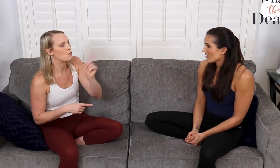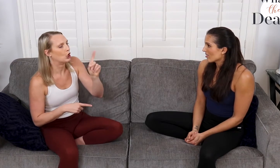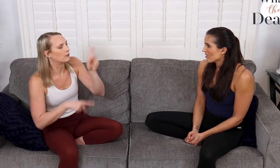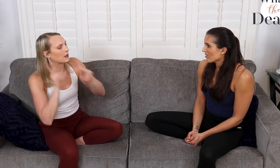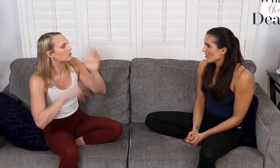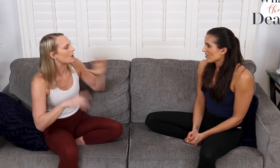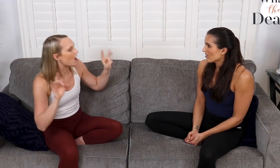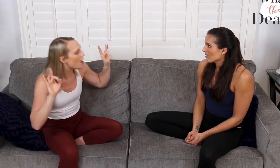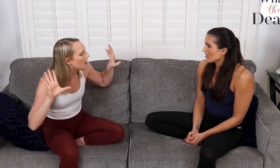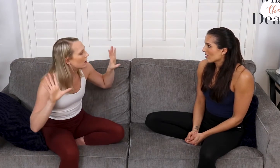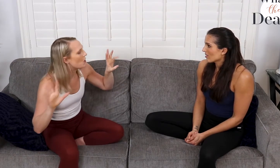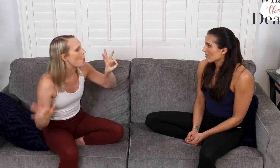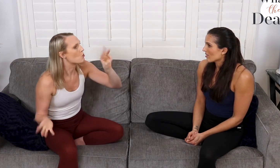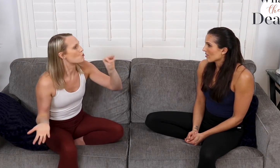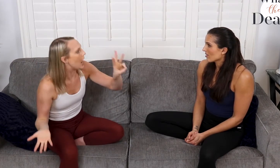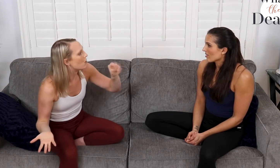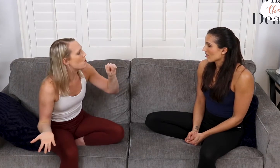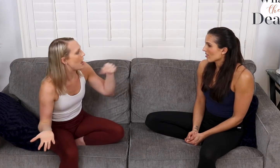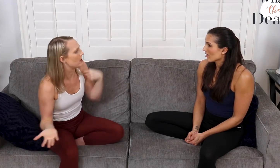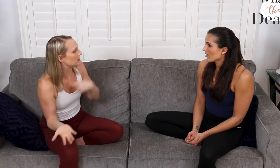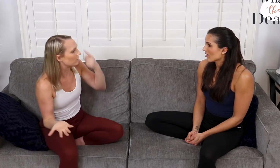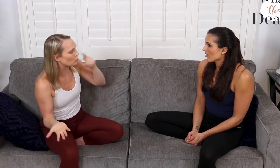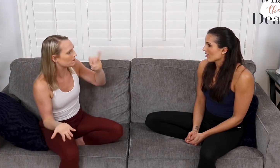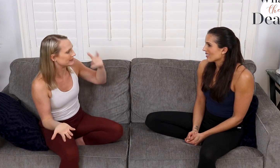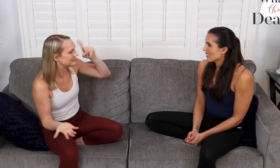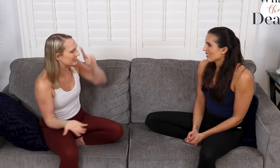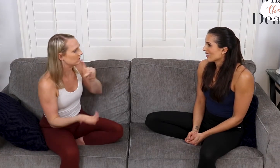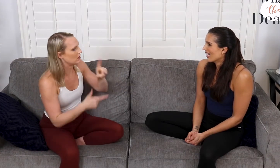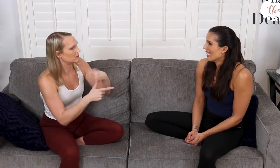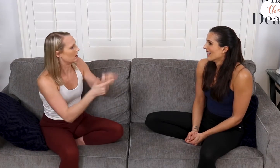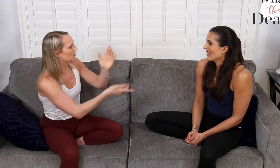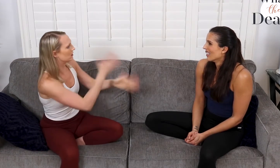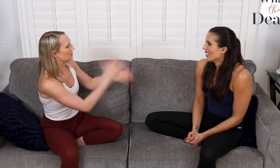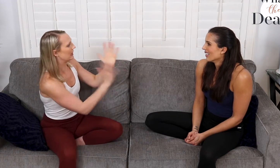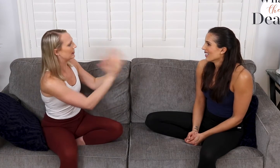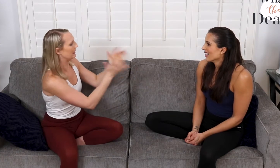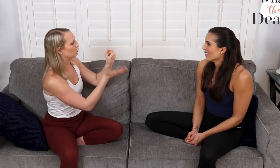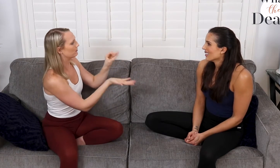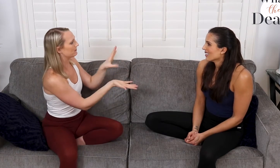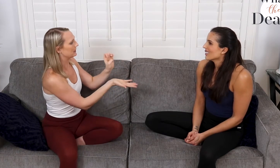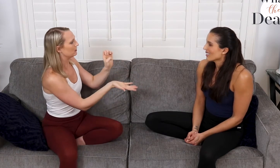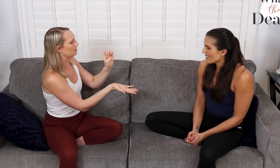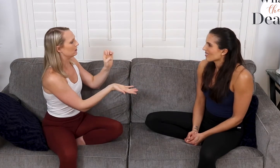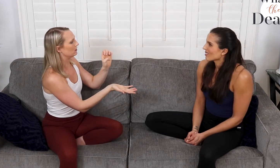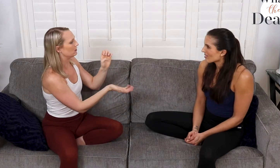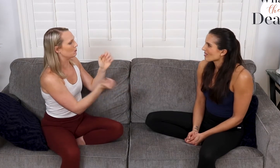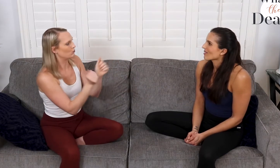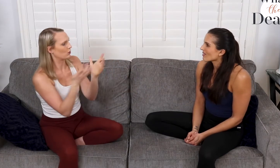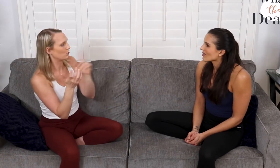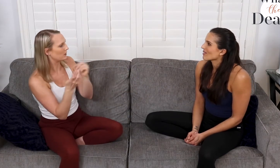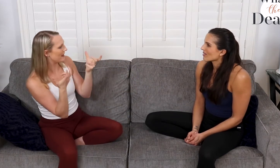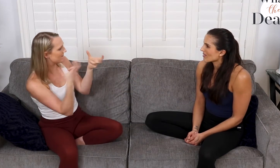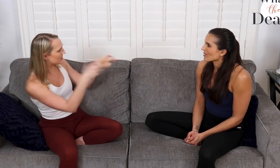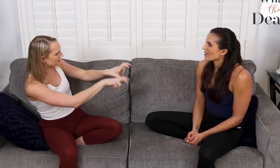is, we are all human. We're just like you guys. We go through our struggles, our journeys,